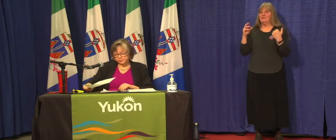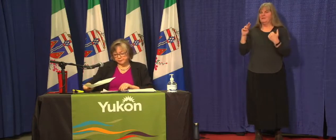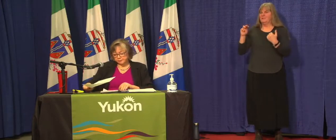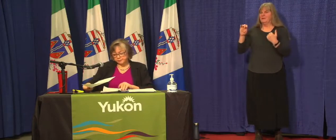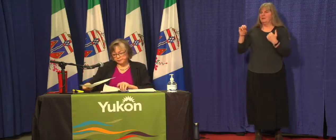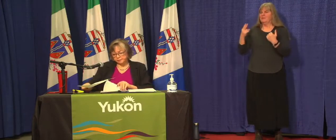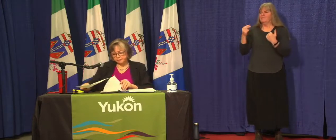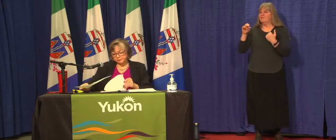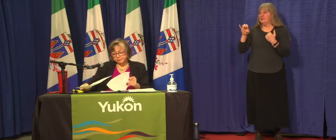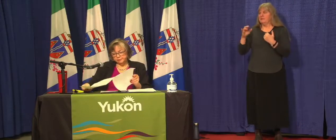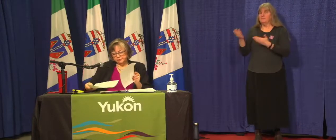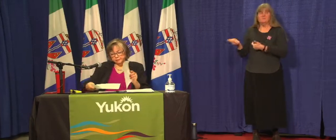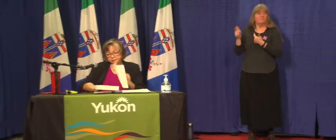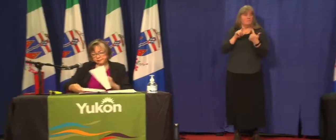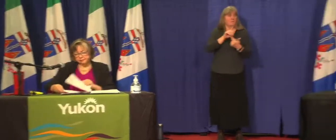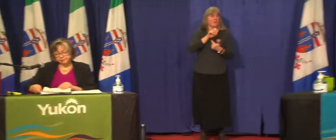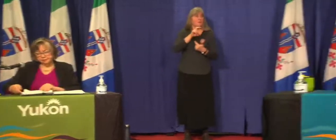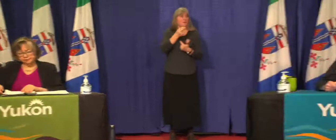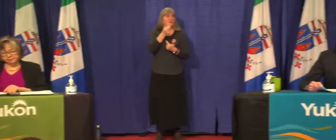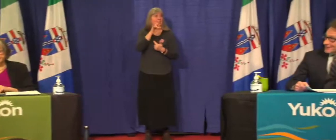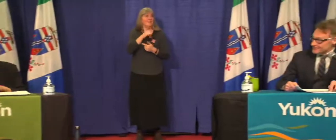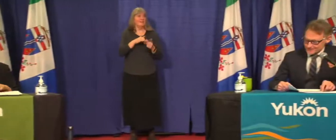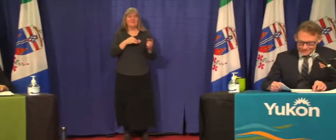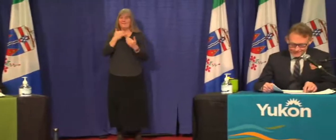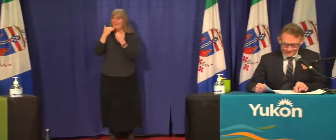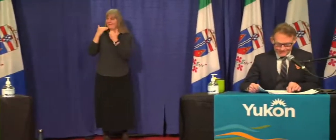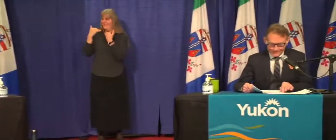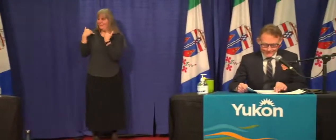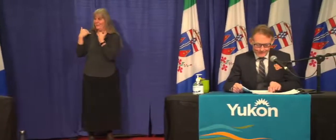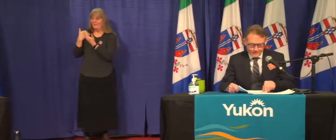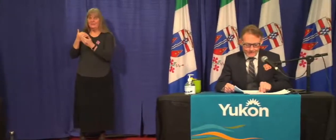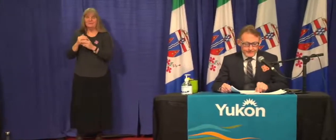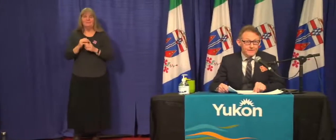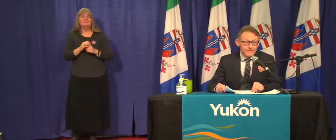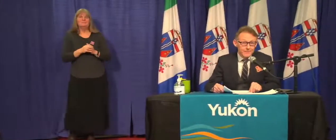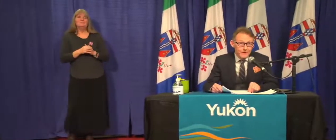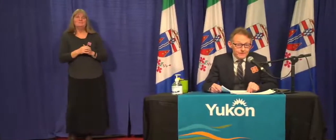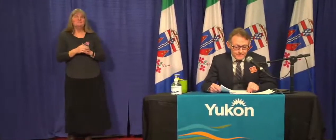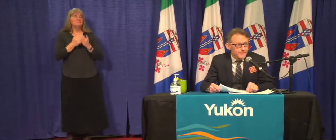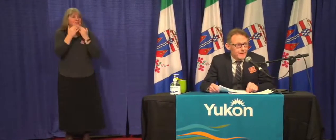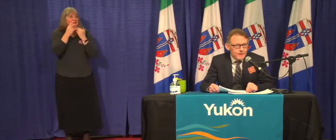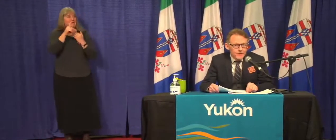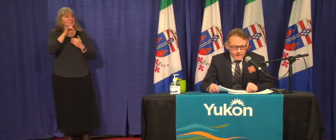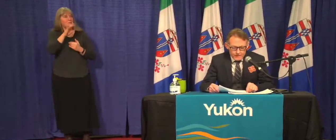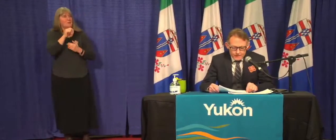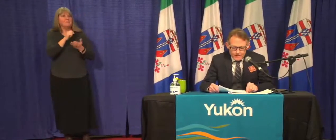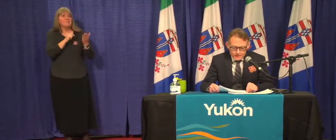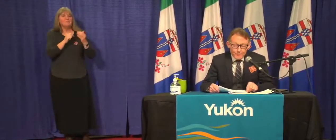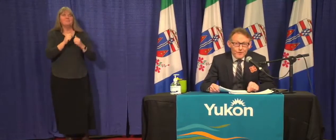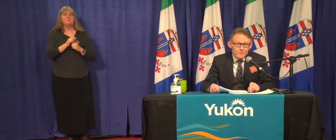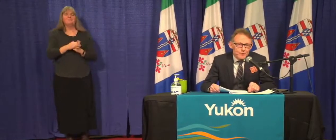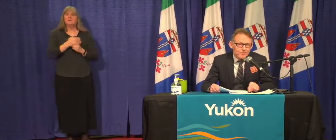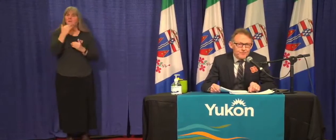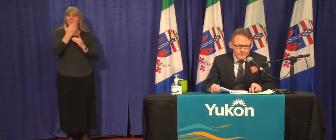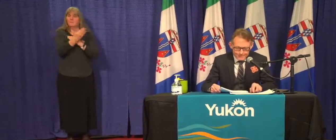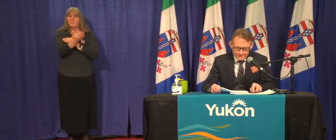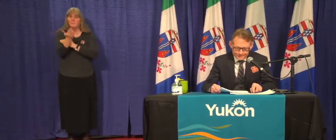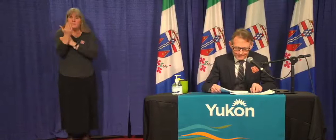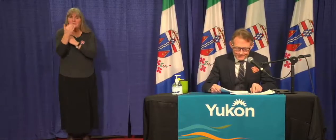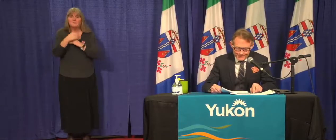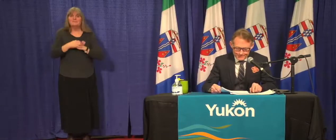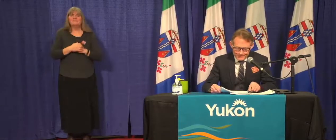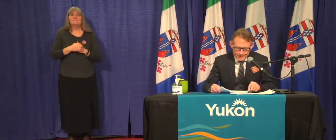Dr. Hanley? Thank you, Minister. Thank you, Pat. Good morning. Bonjour.